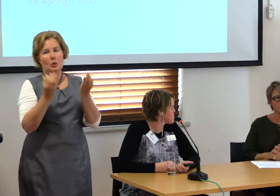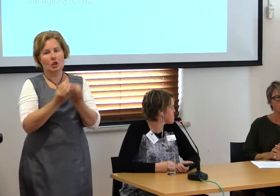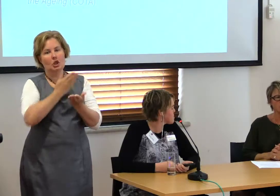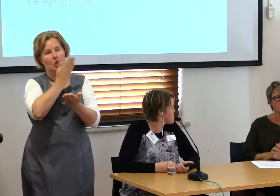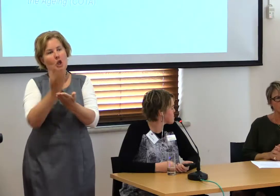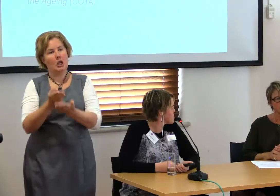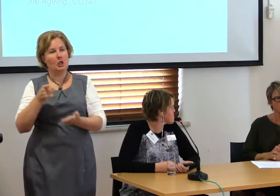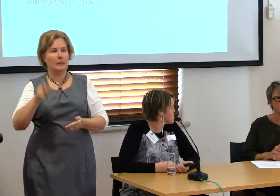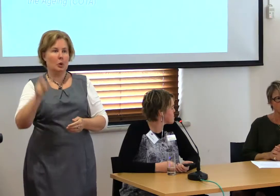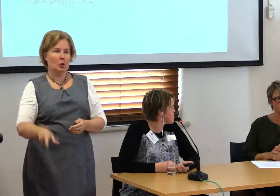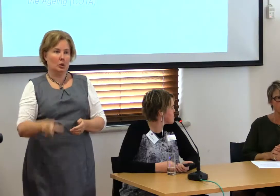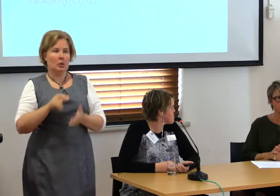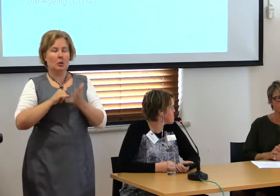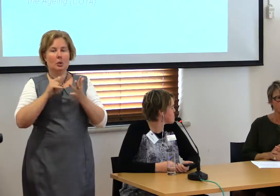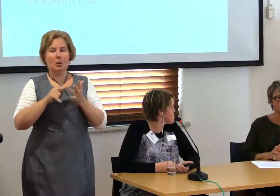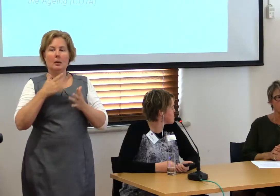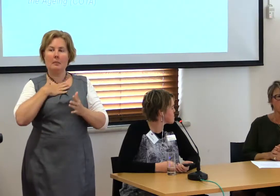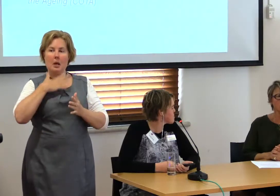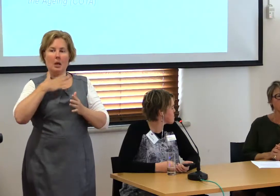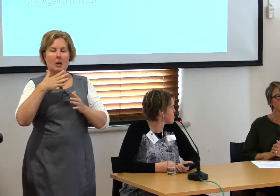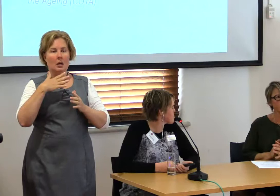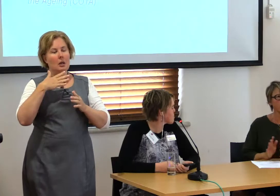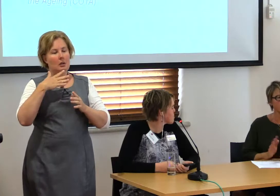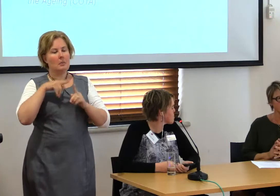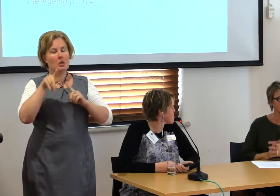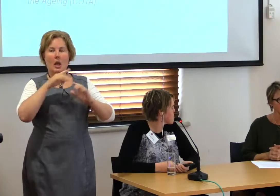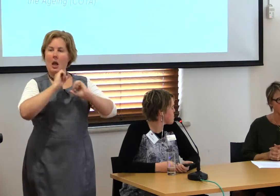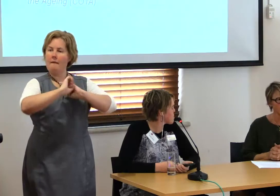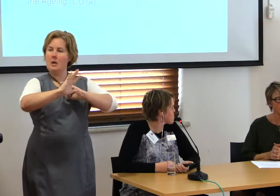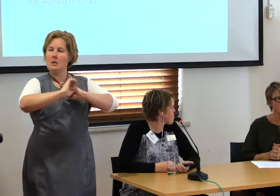required to advertise their costs on their website. I don't know whether that's